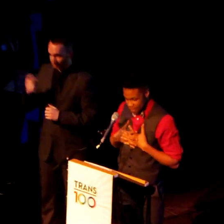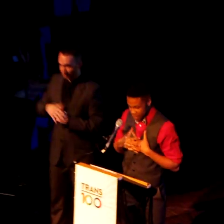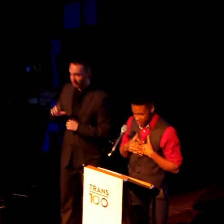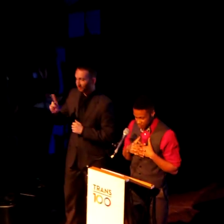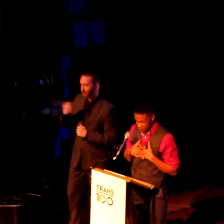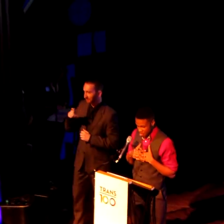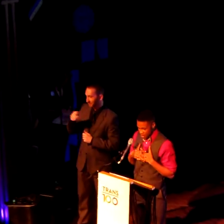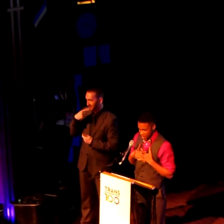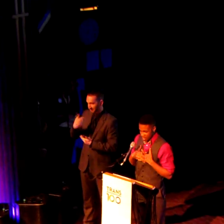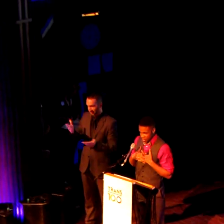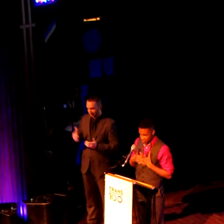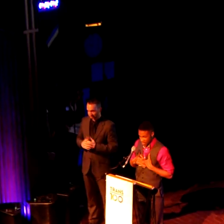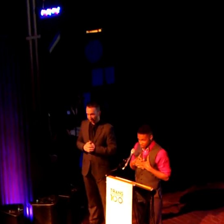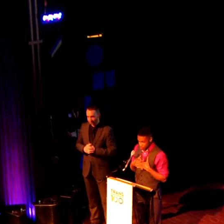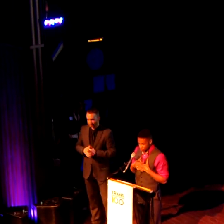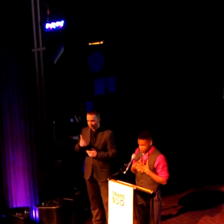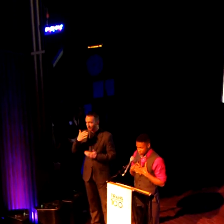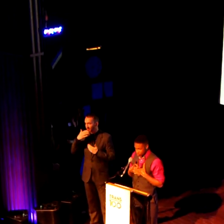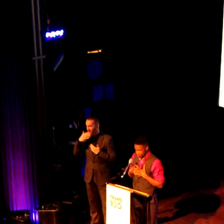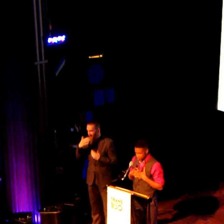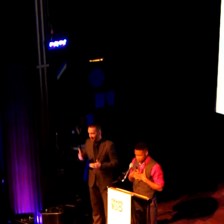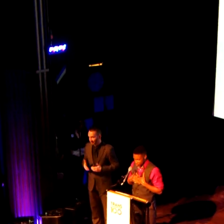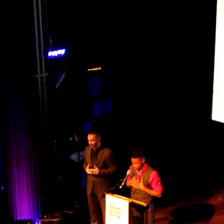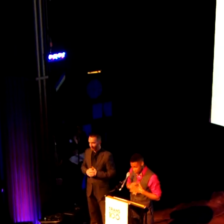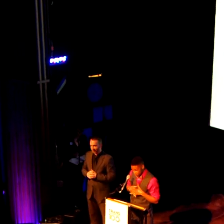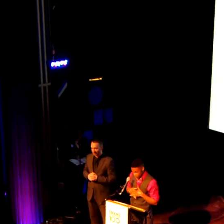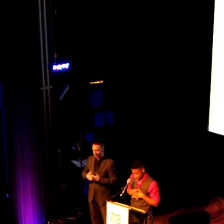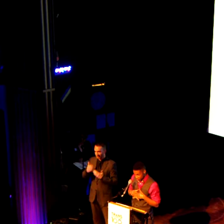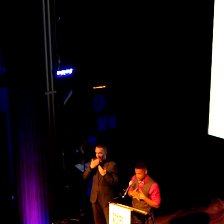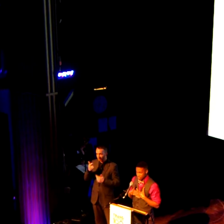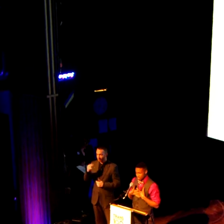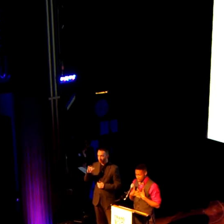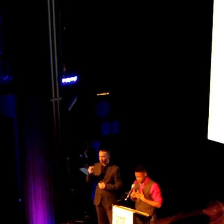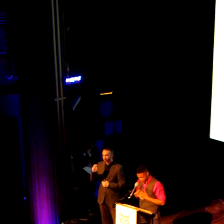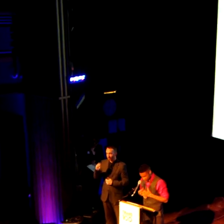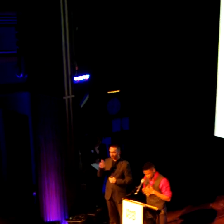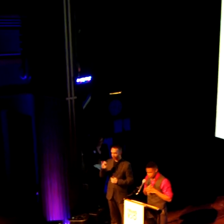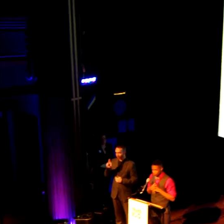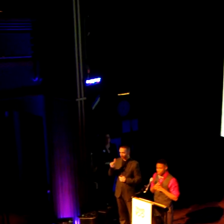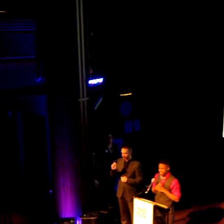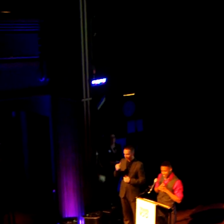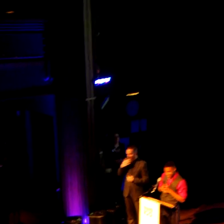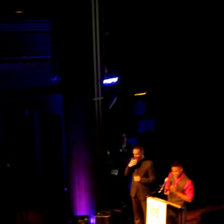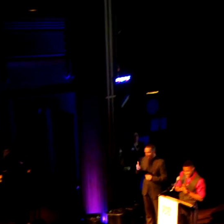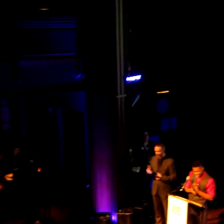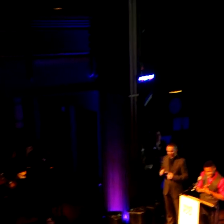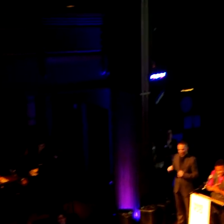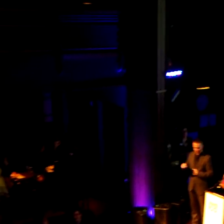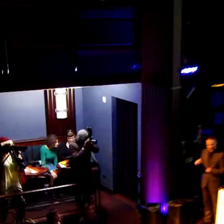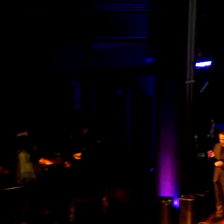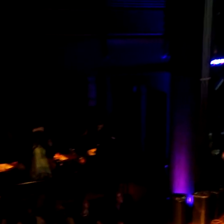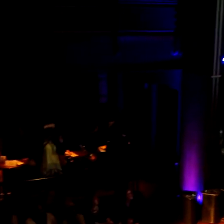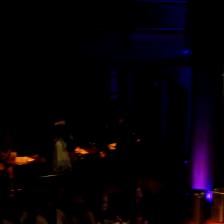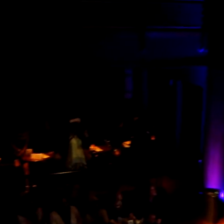First, I must say thank you, Jen Richards. Thank you. Yes,